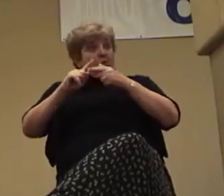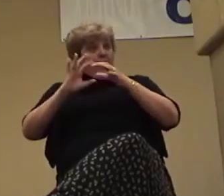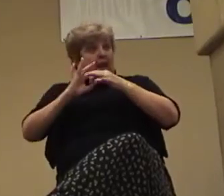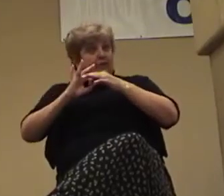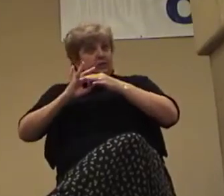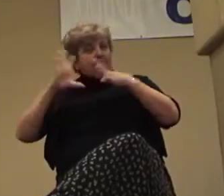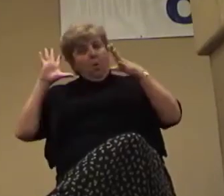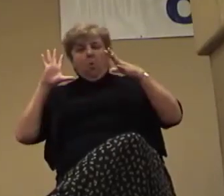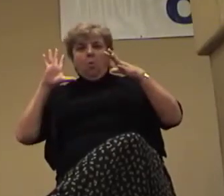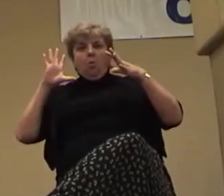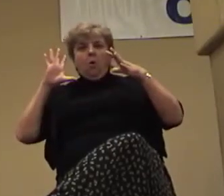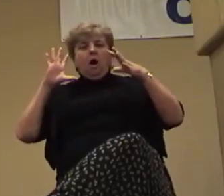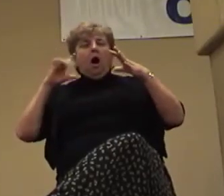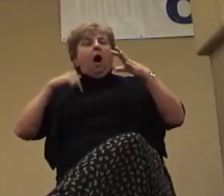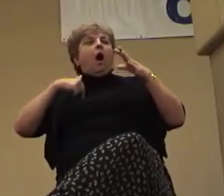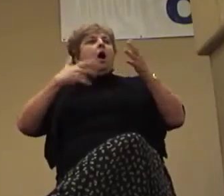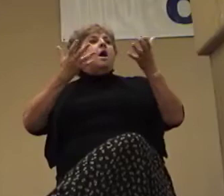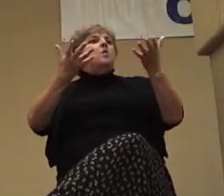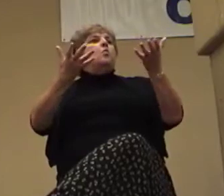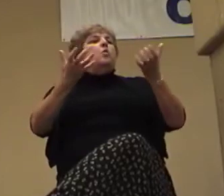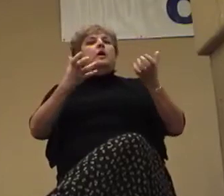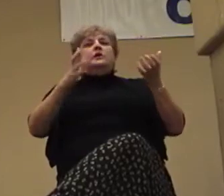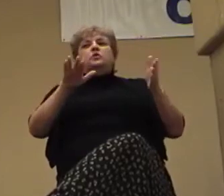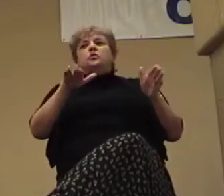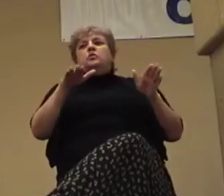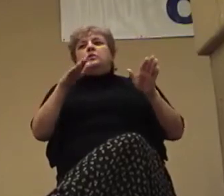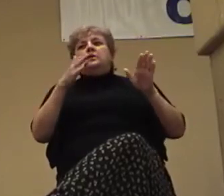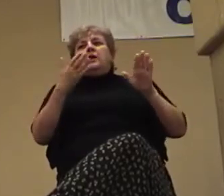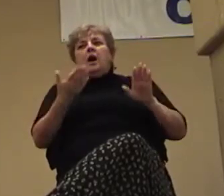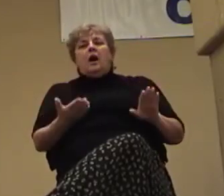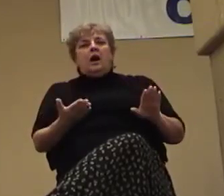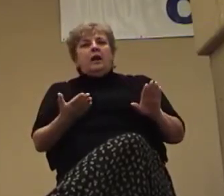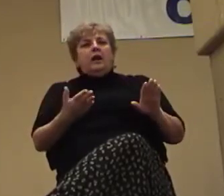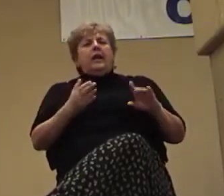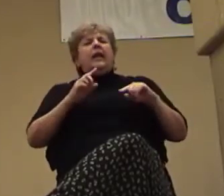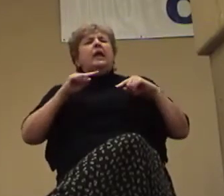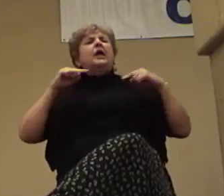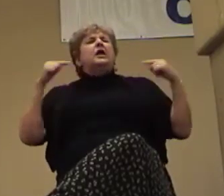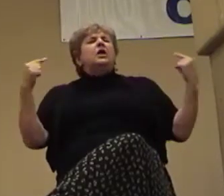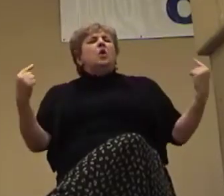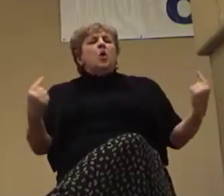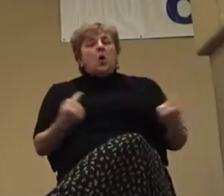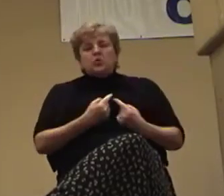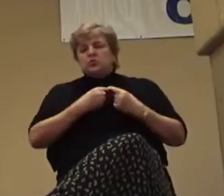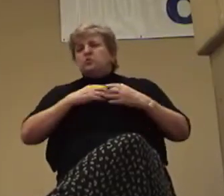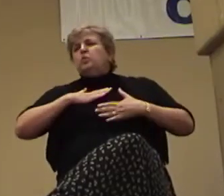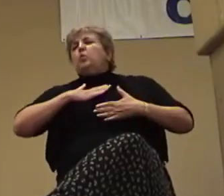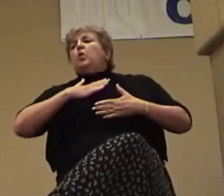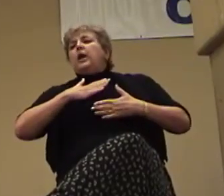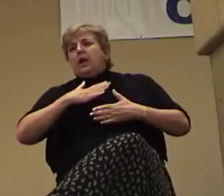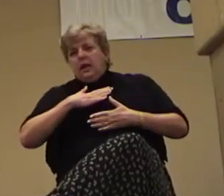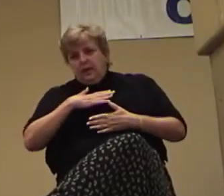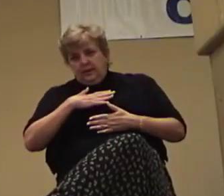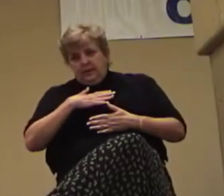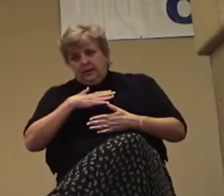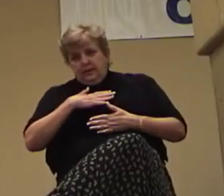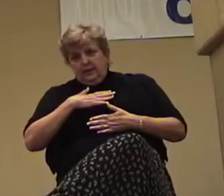to die. It hurt to be awake, it hurt to breathe. 6 days later, I was in